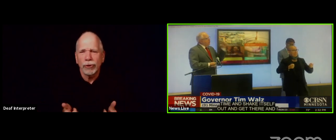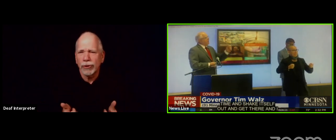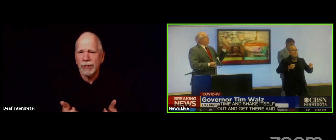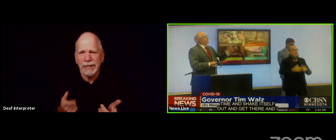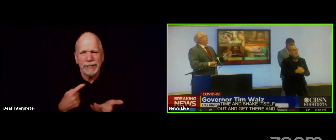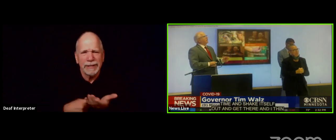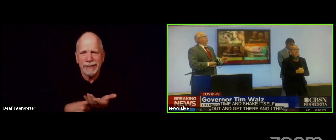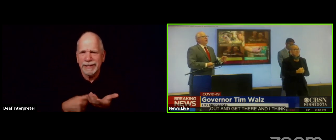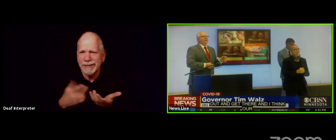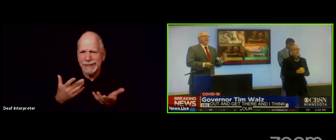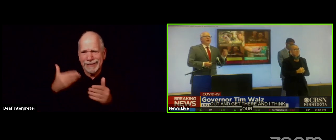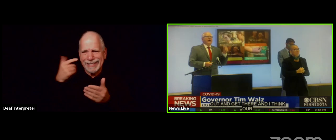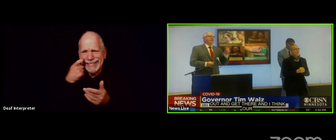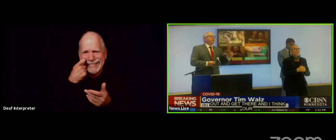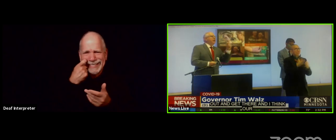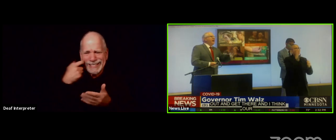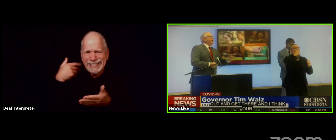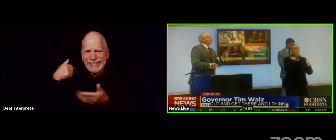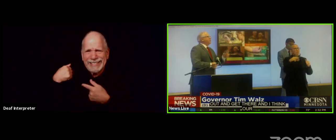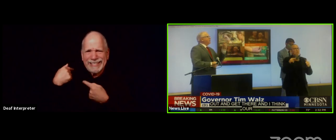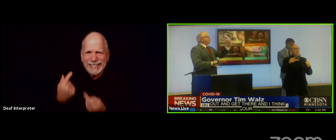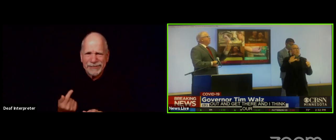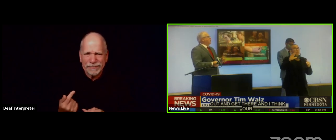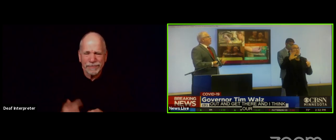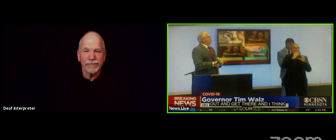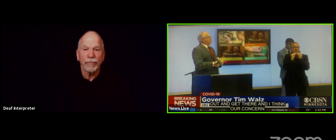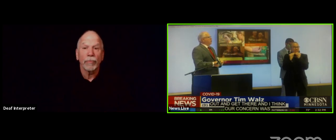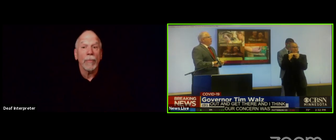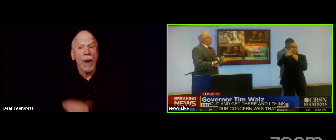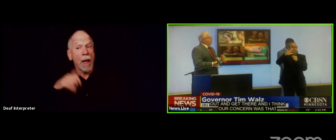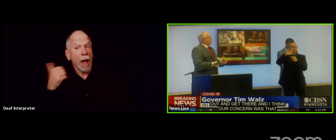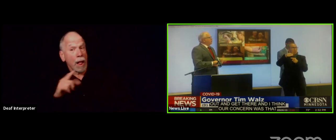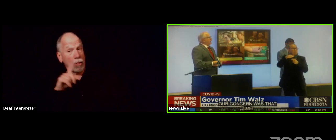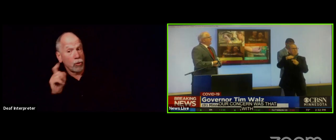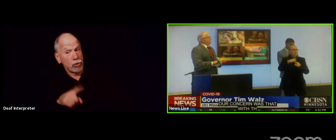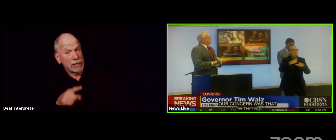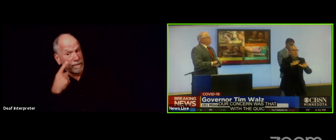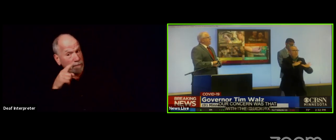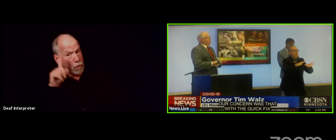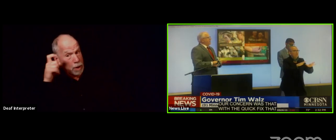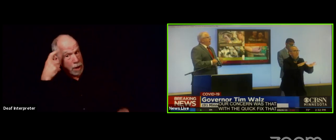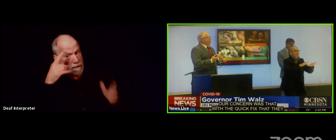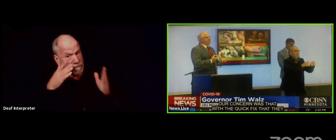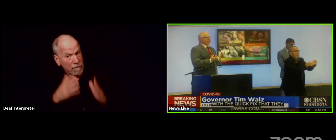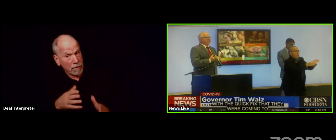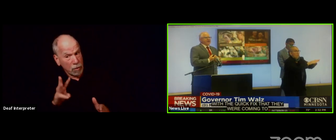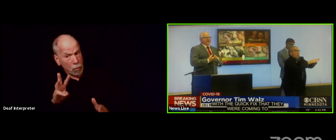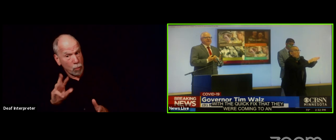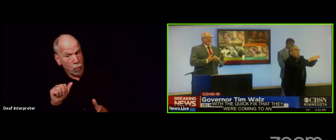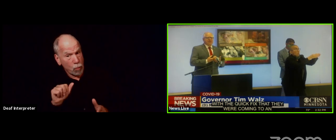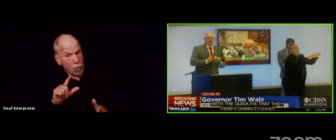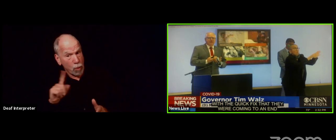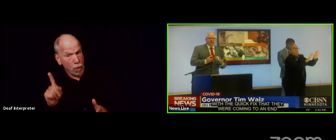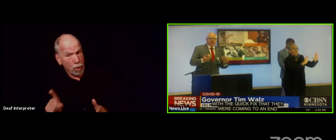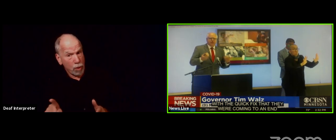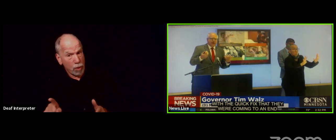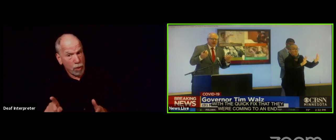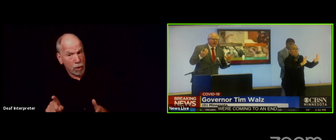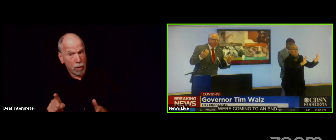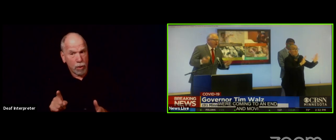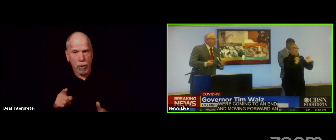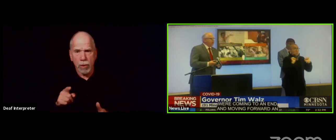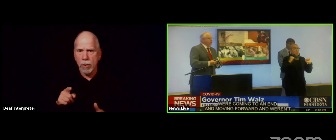of quick fix, or that they were coming to an end and we could move forward, we weren't doing it in a sustainable manner. I've been saying since the very first